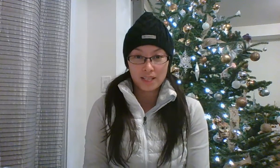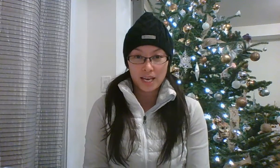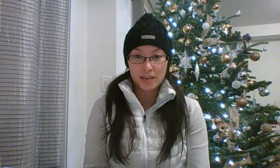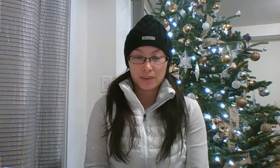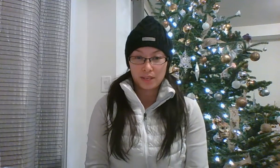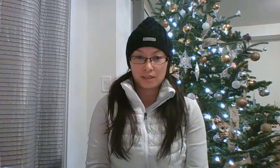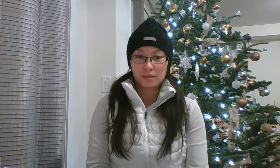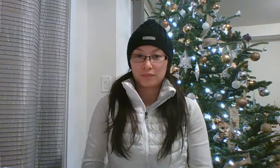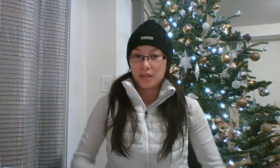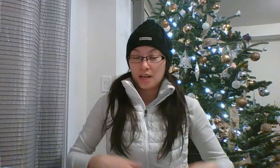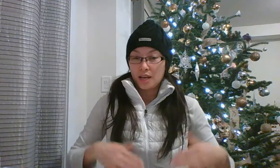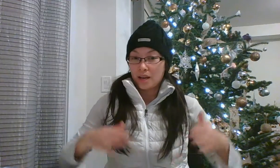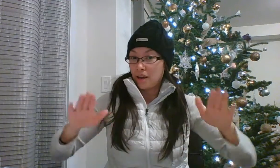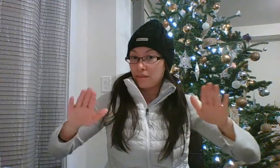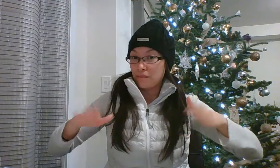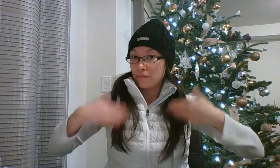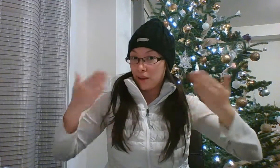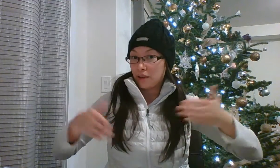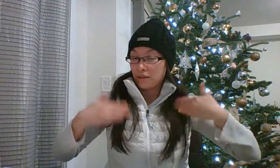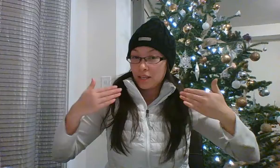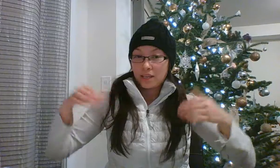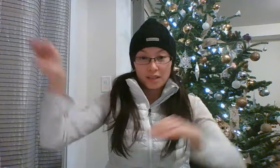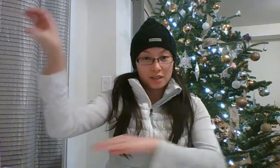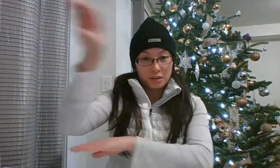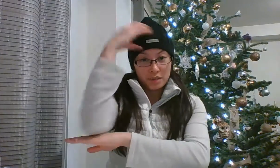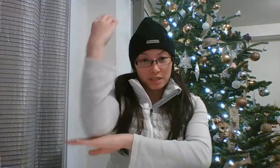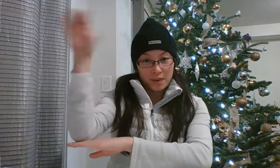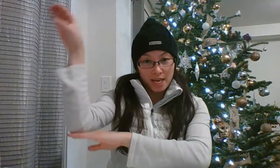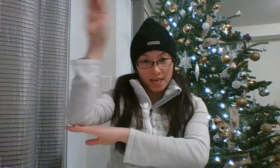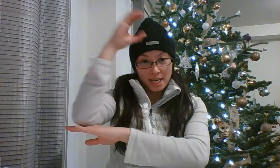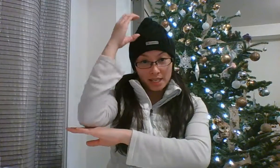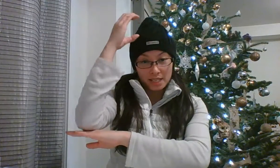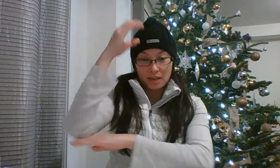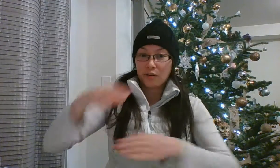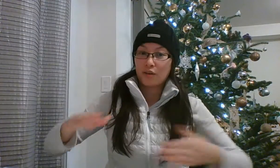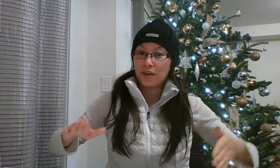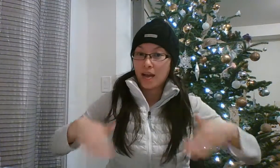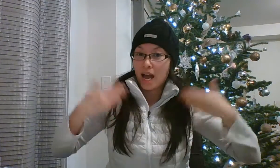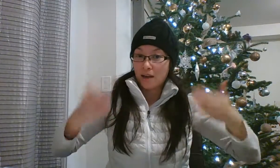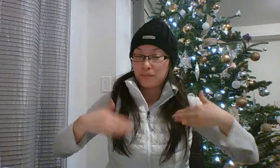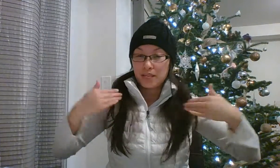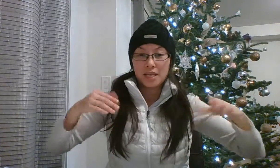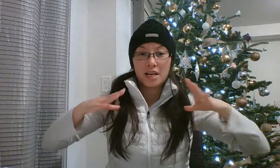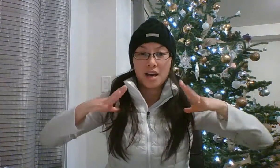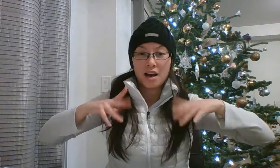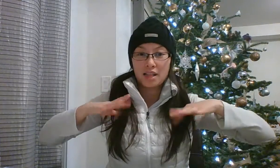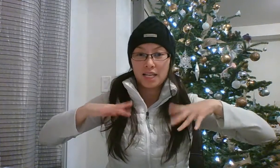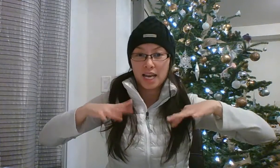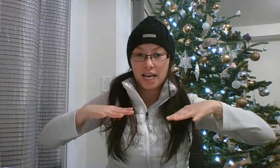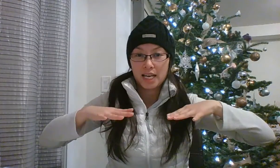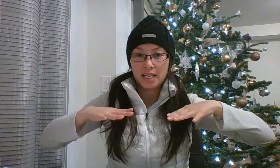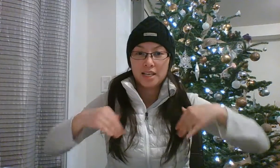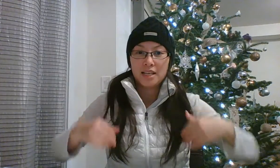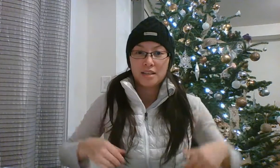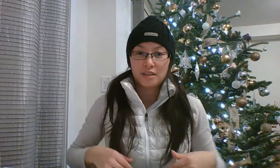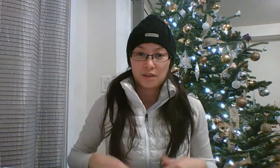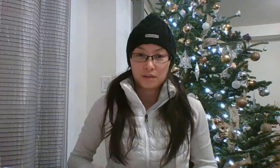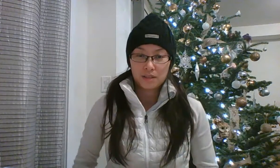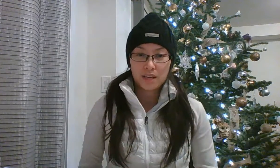holiday bingo. And Merry Christmas or Happy Holiday. So the sign